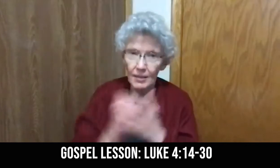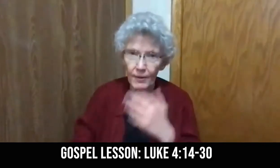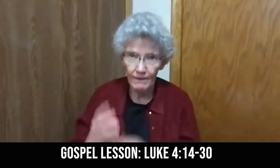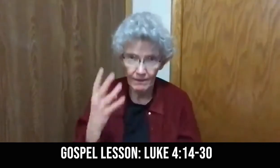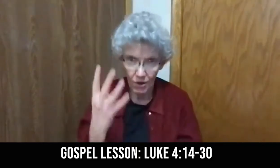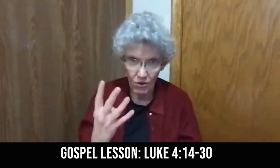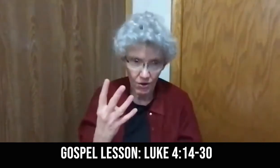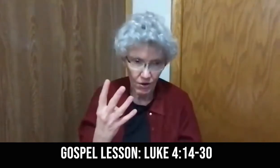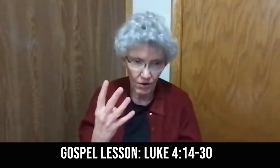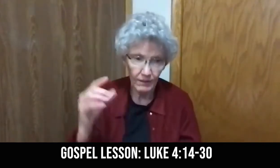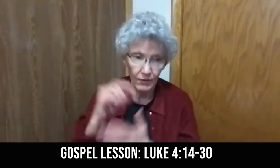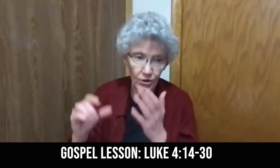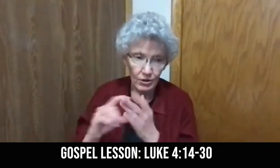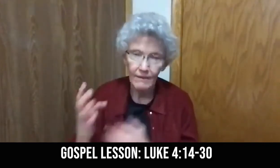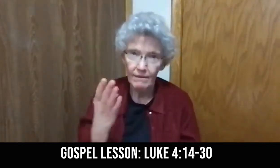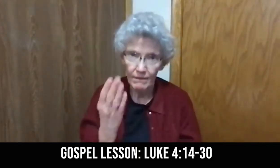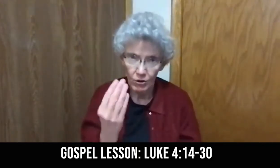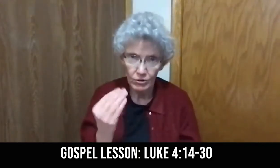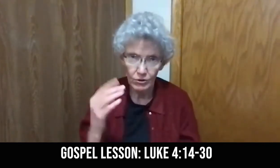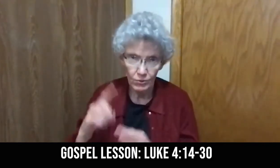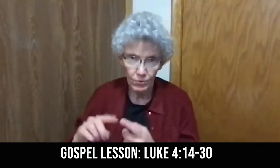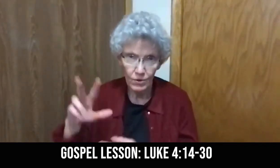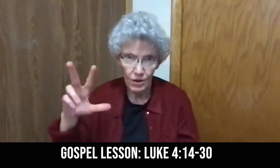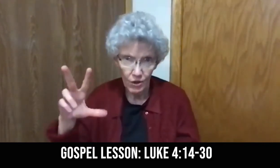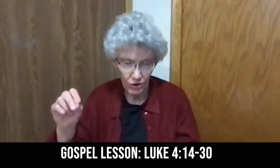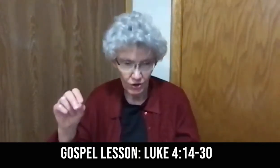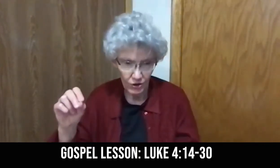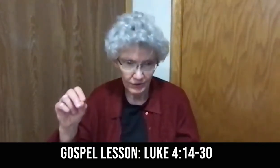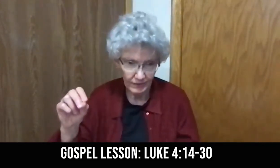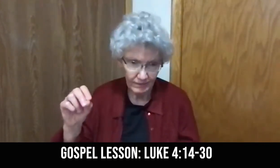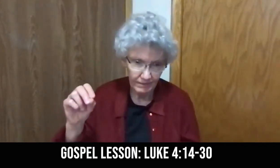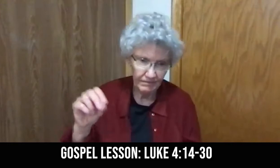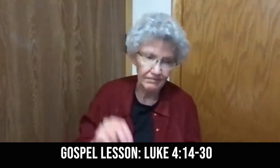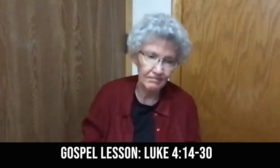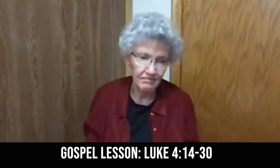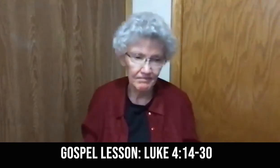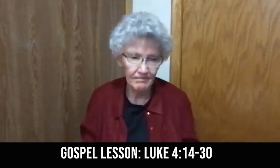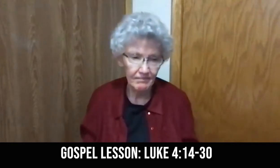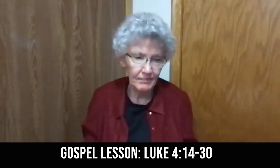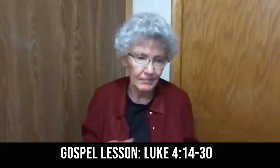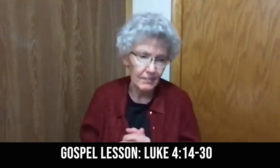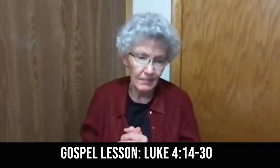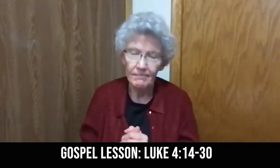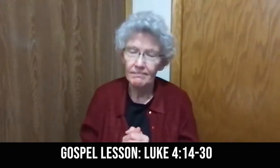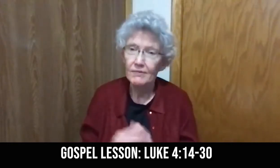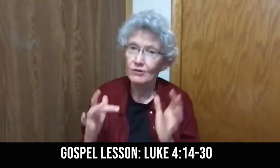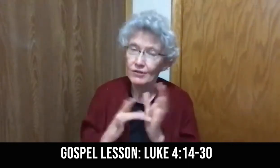Today's Bible lesson comes to us from Luke chapter 4, verses 14 through 30.